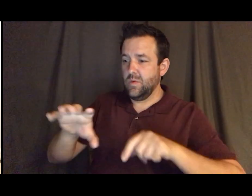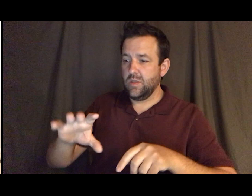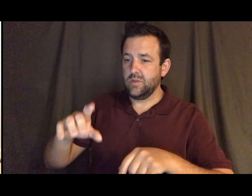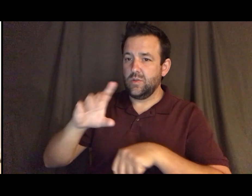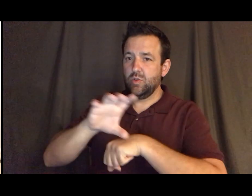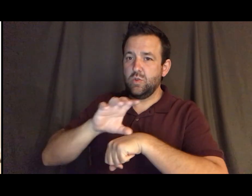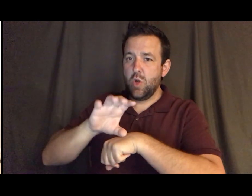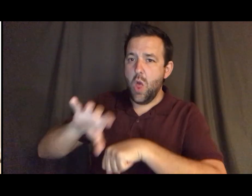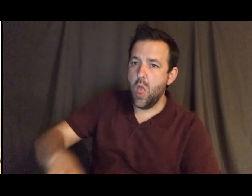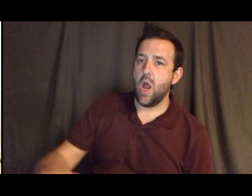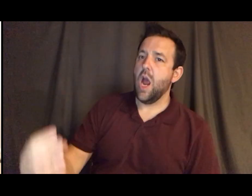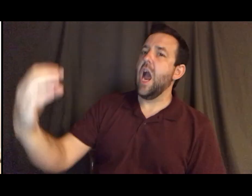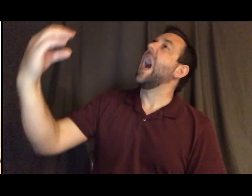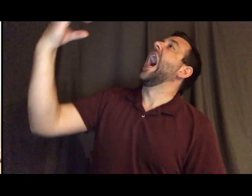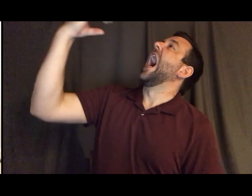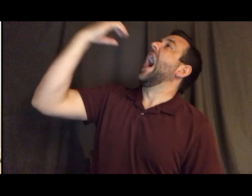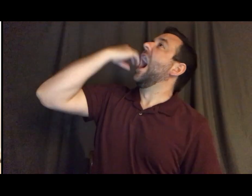There's one of those great big forks.